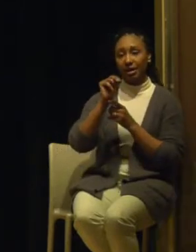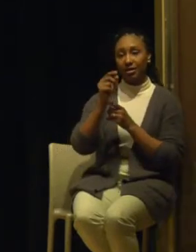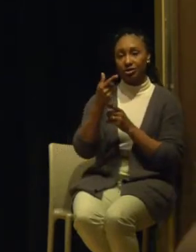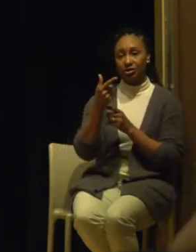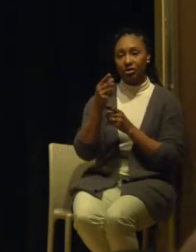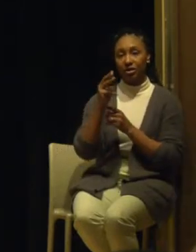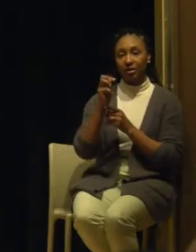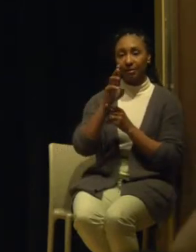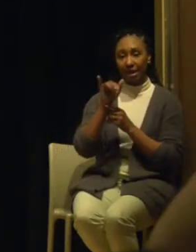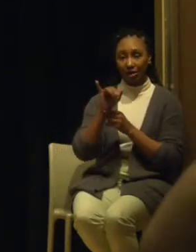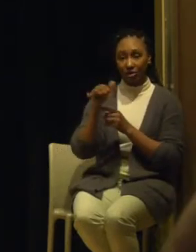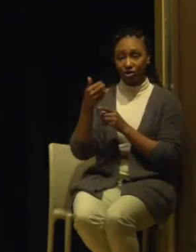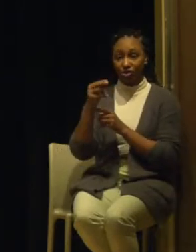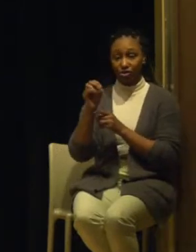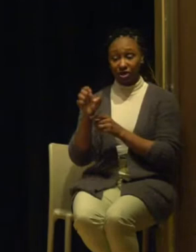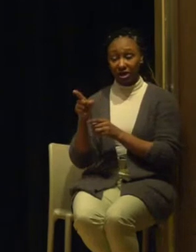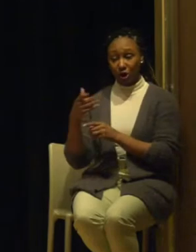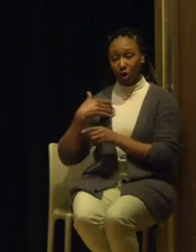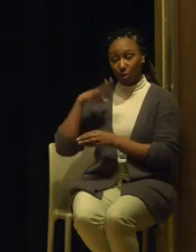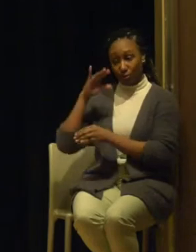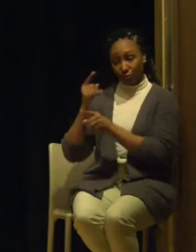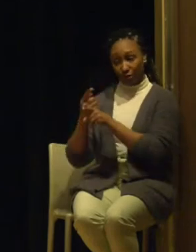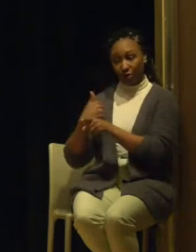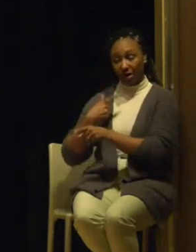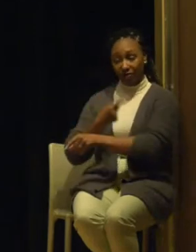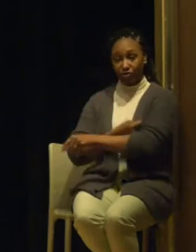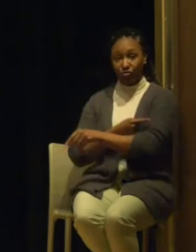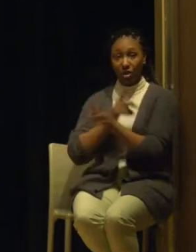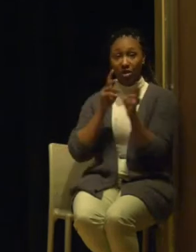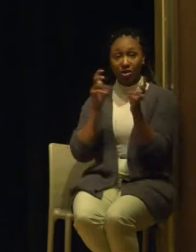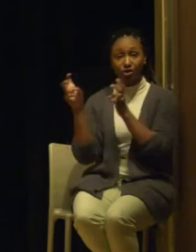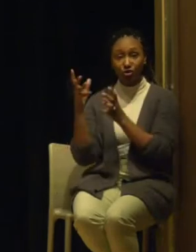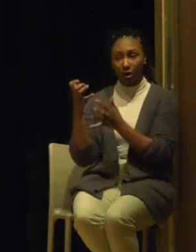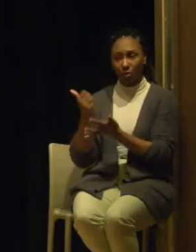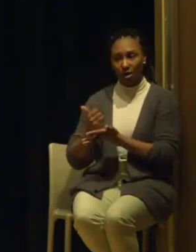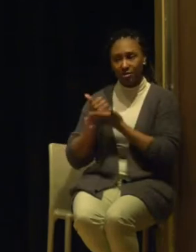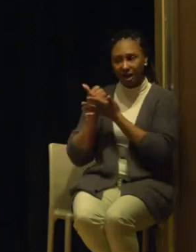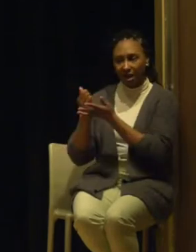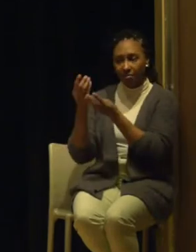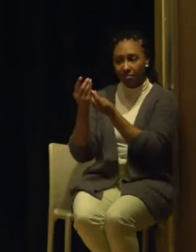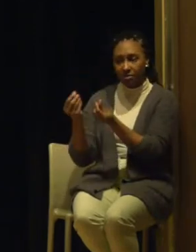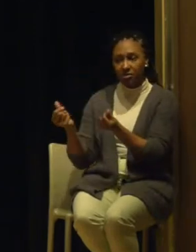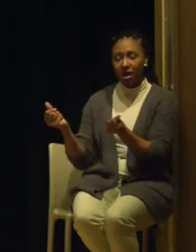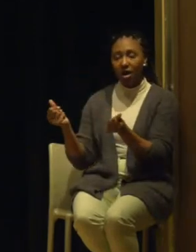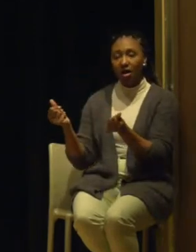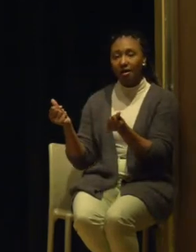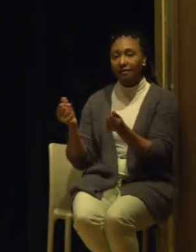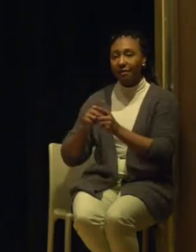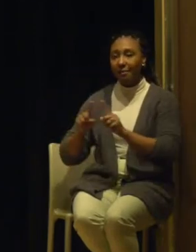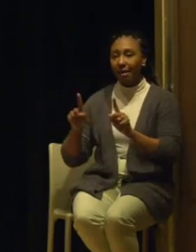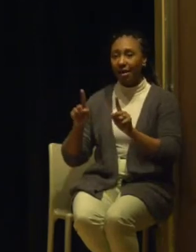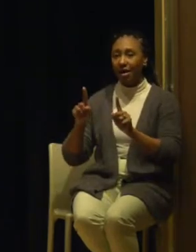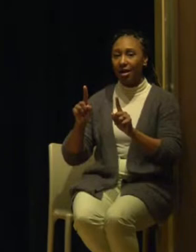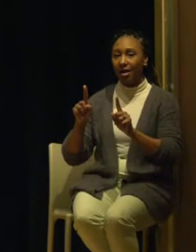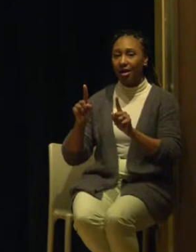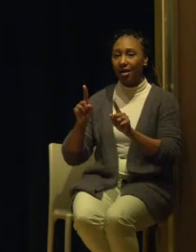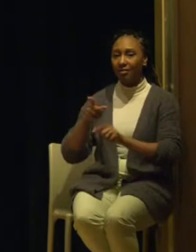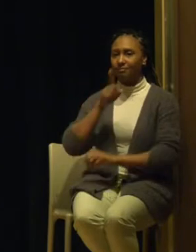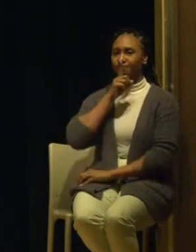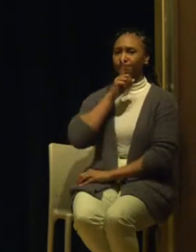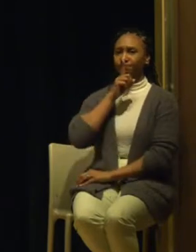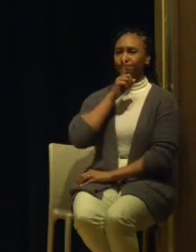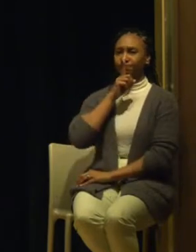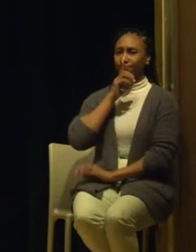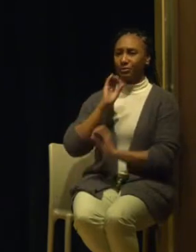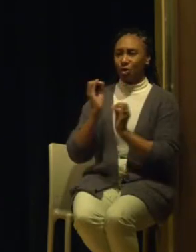drug problem, you know, we wanted to help the brother out and show how you deal with it, but not pretend like no one Black had a drug